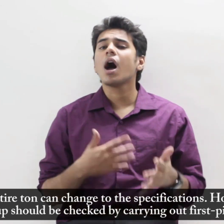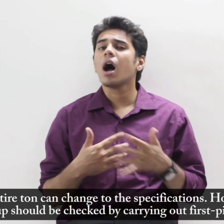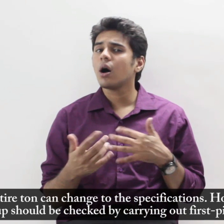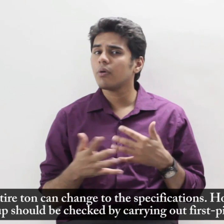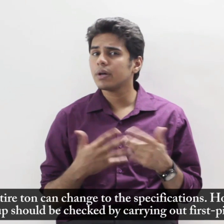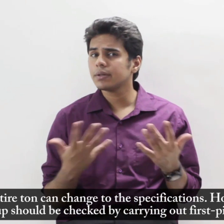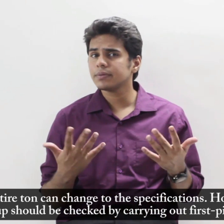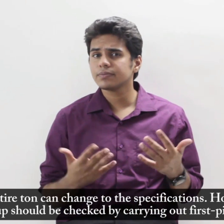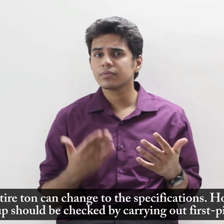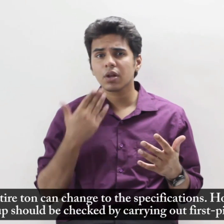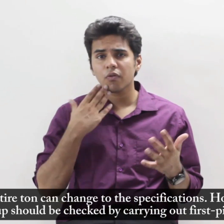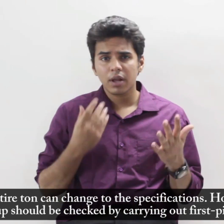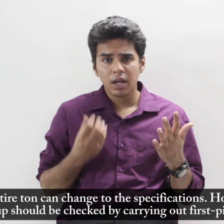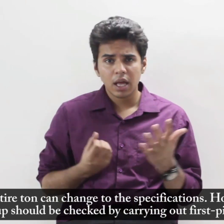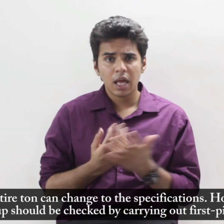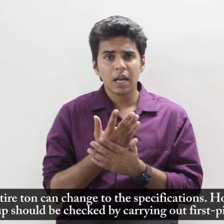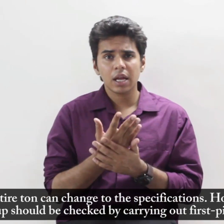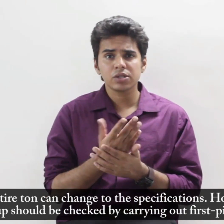out first piece inspection.